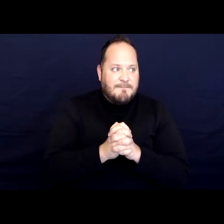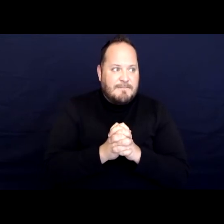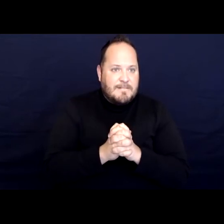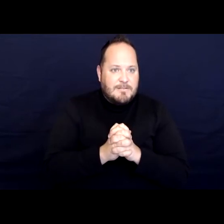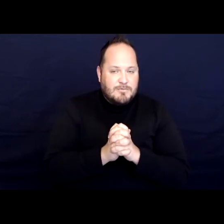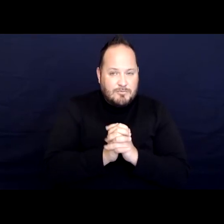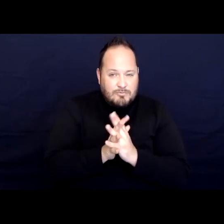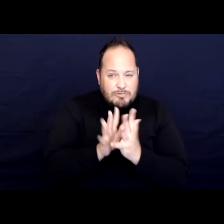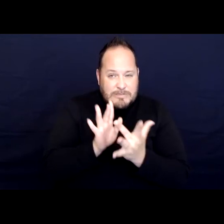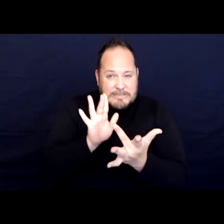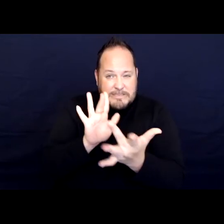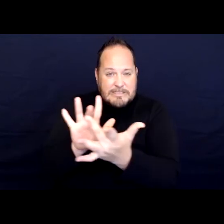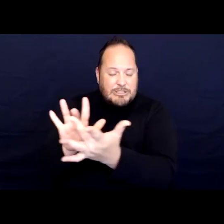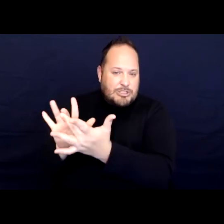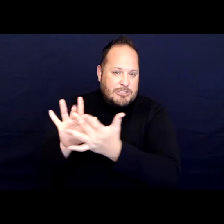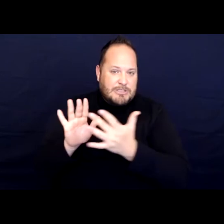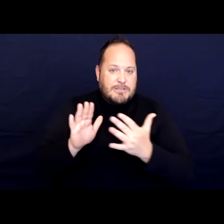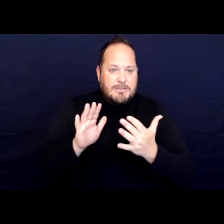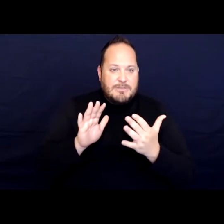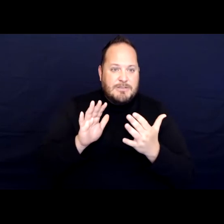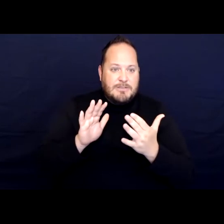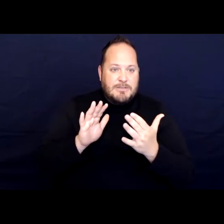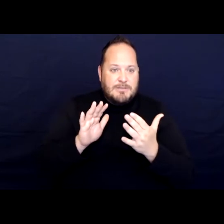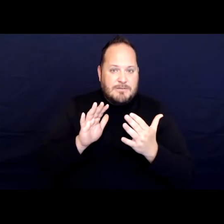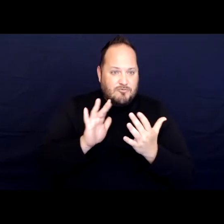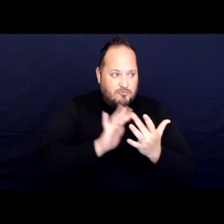community and getting and meeting that need